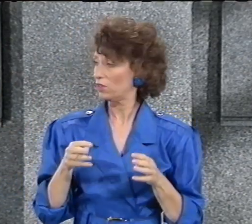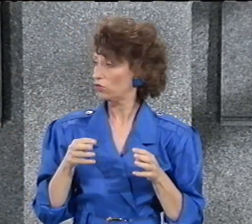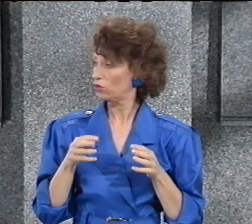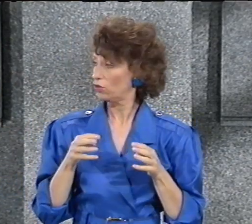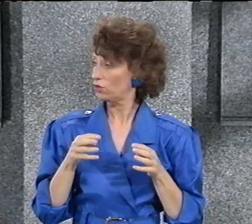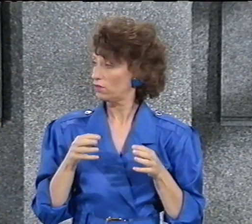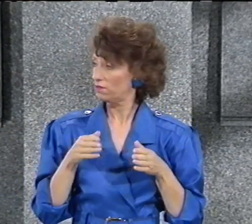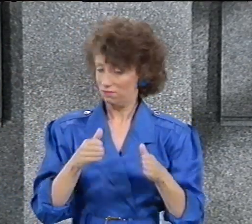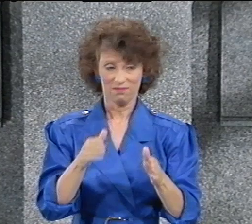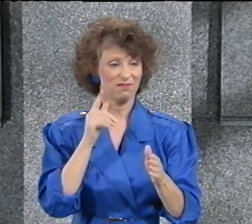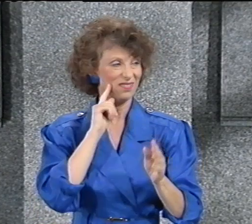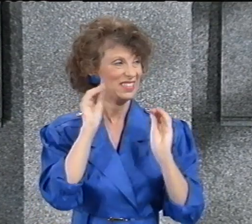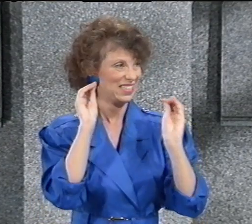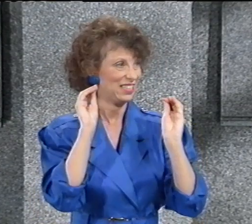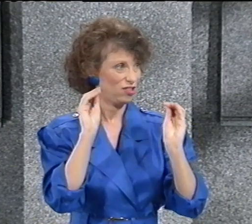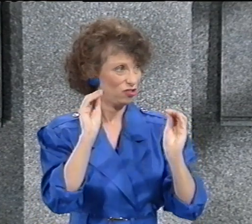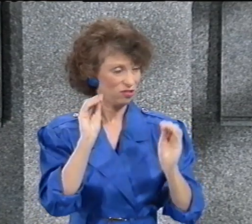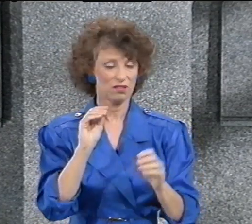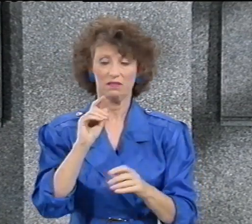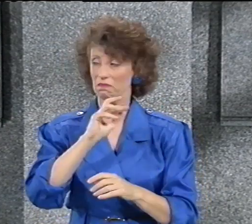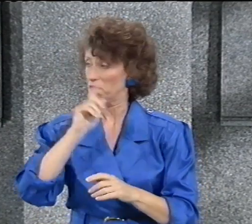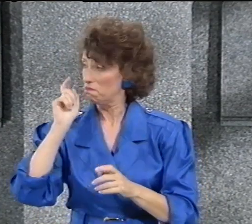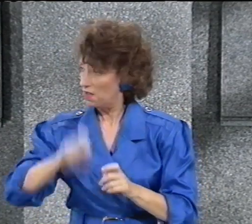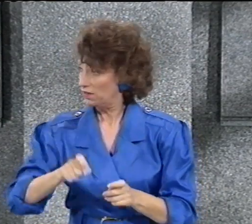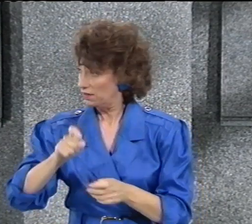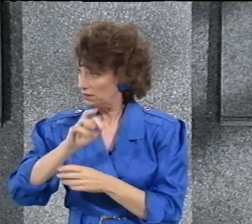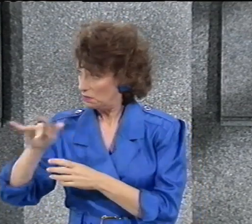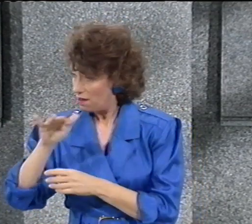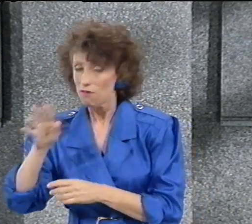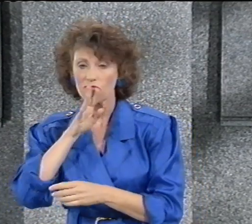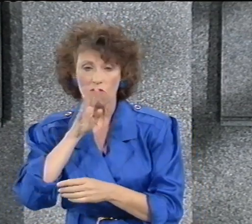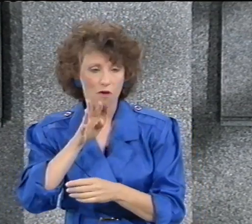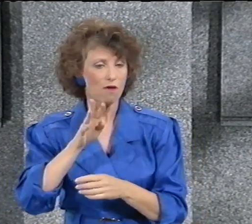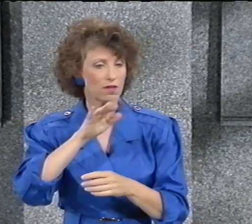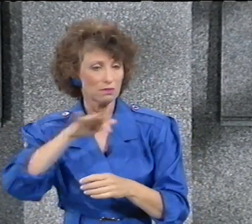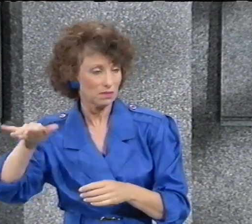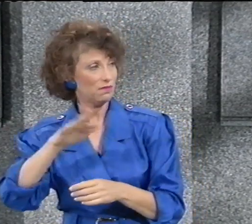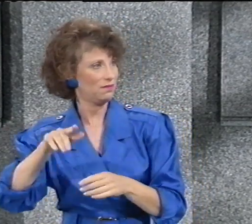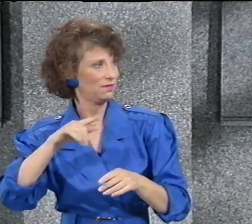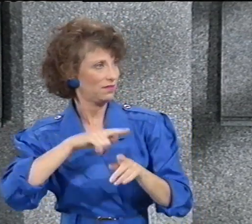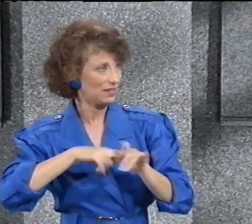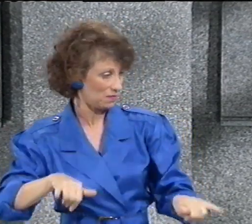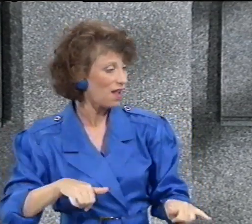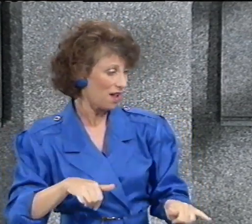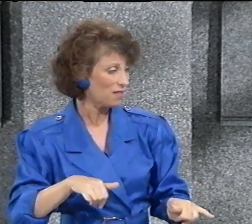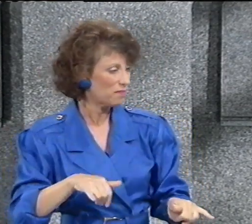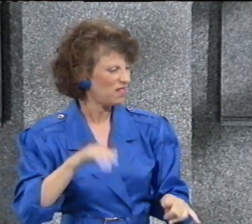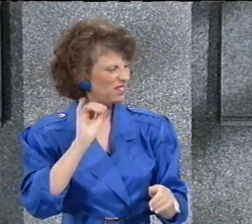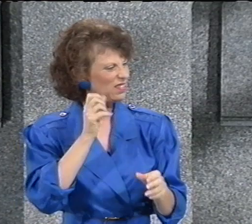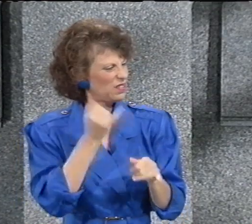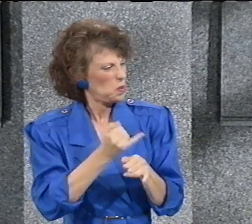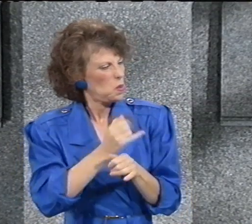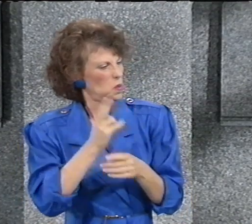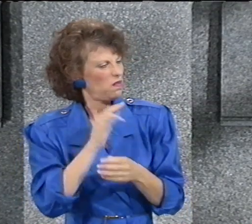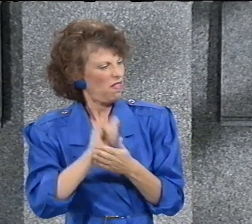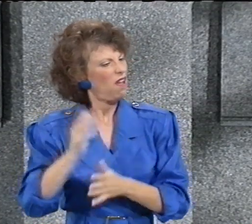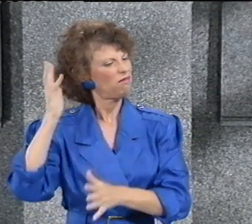the Rochester method back in the 50s and 60s, requiring students to fingerspell and talk at the same